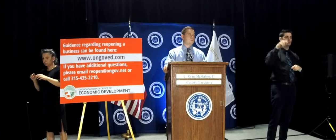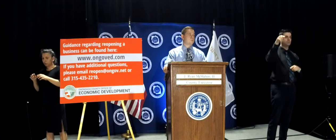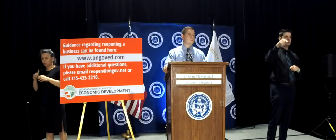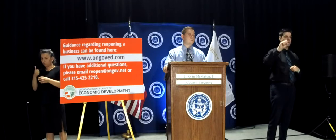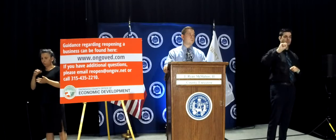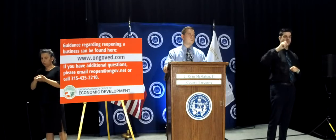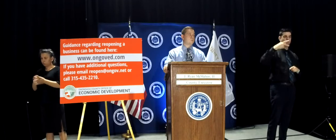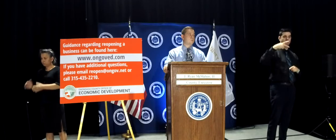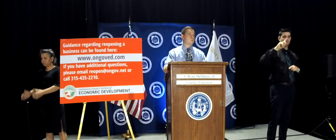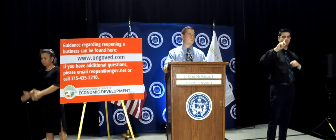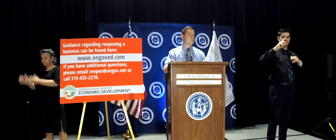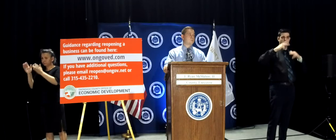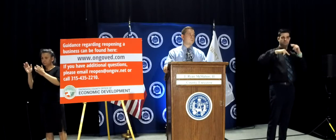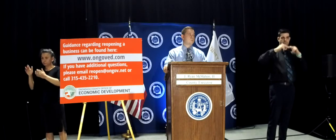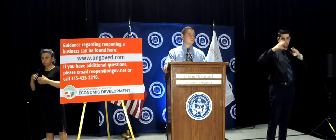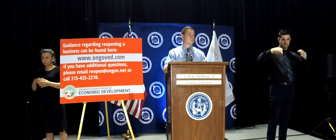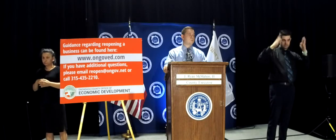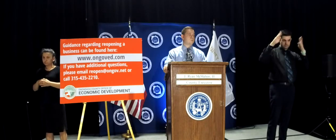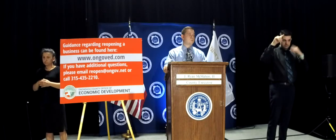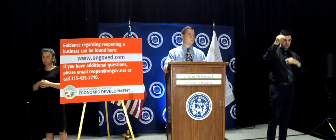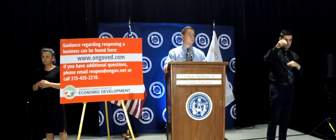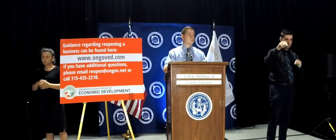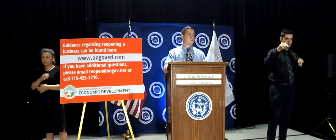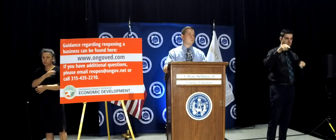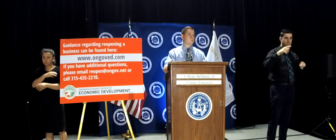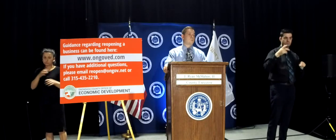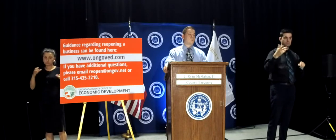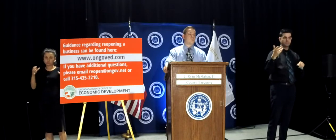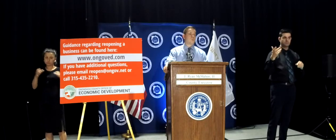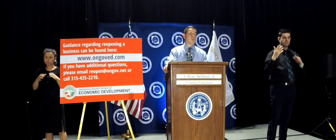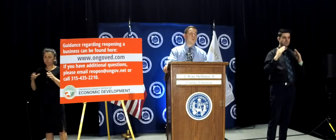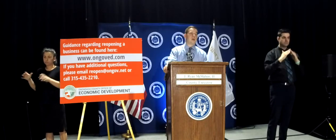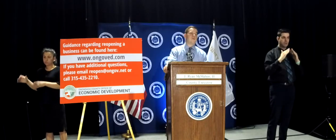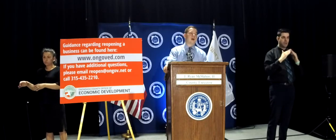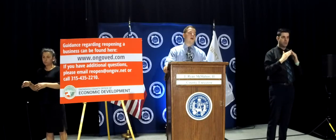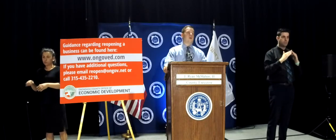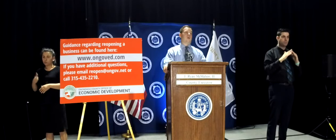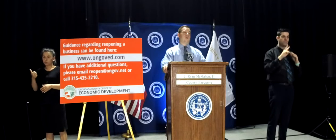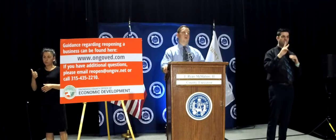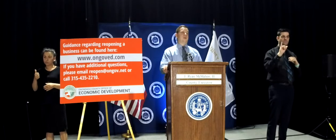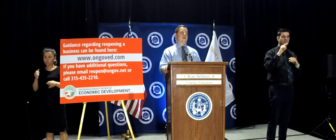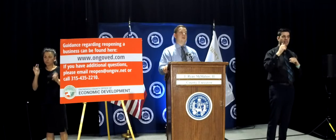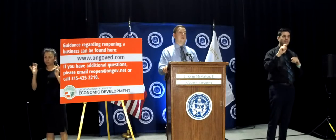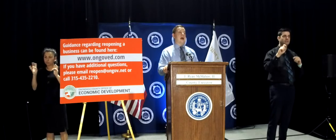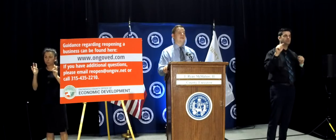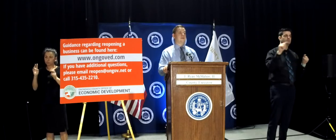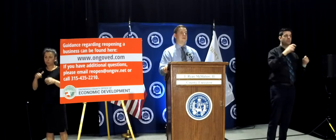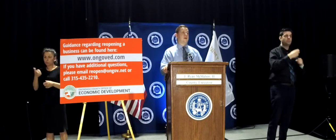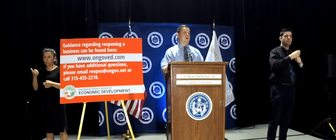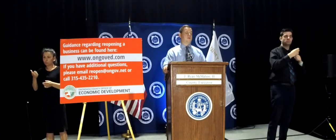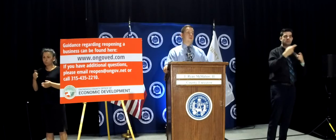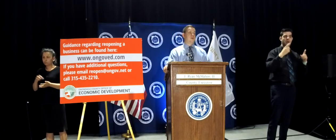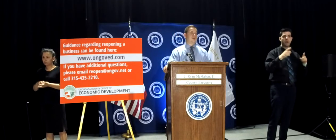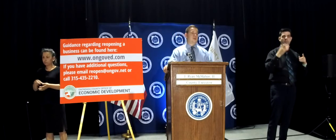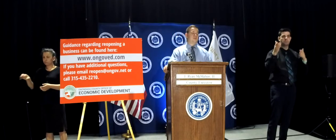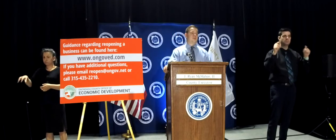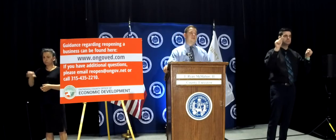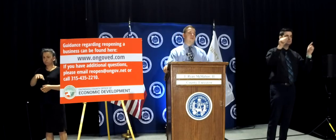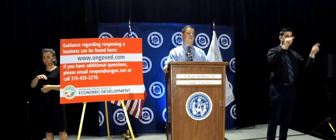where you expect some gatherings to be in the towns or villages? We have not heard yet